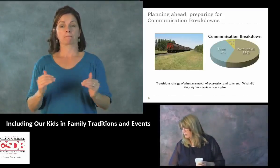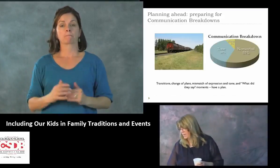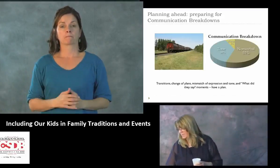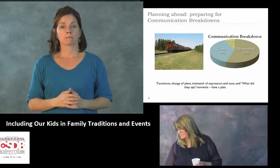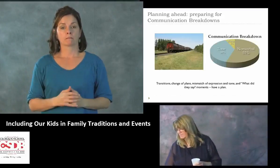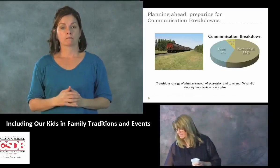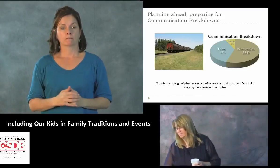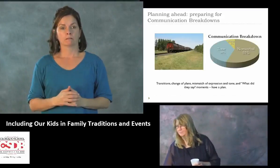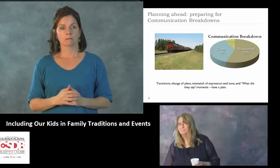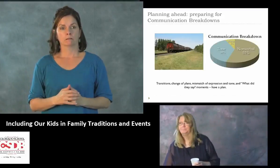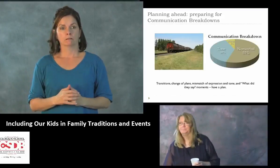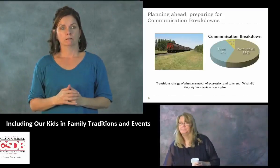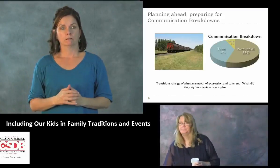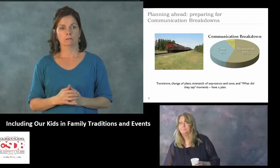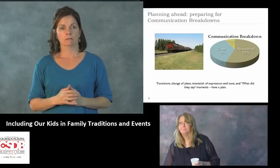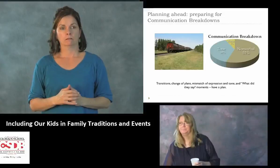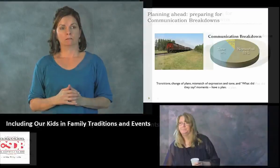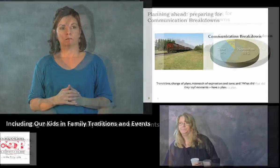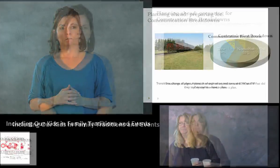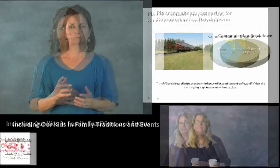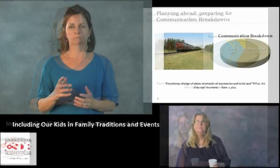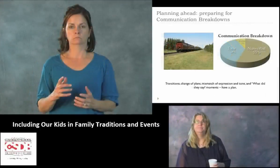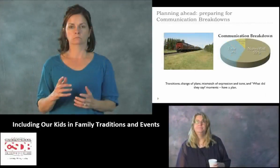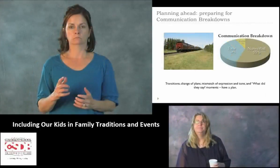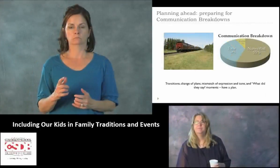So next,